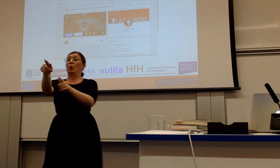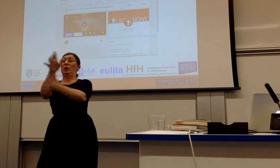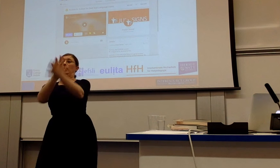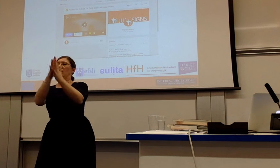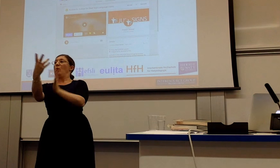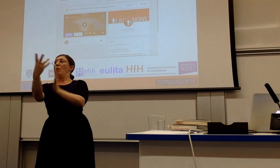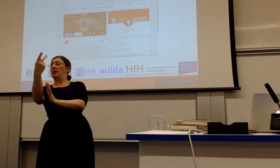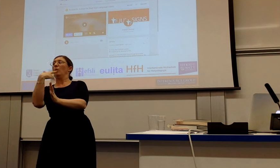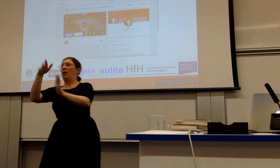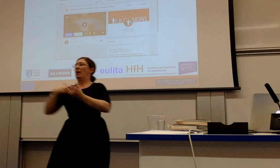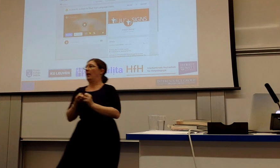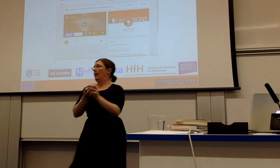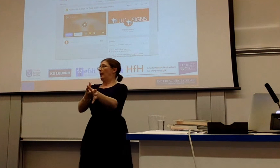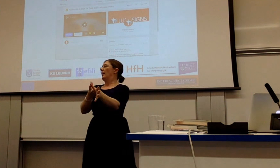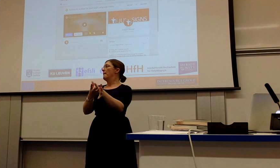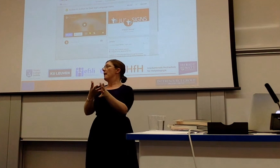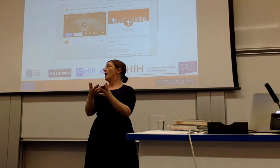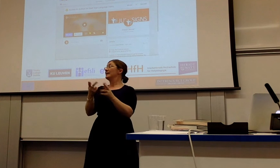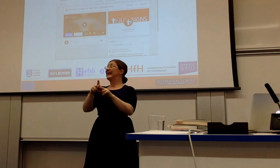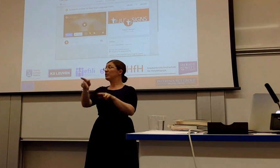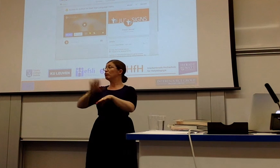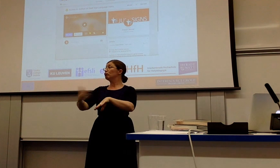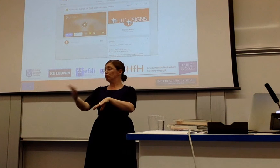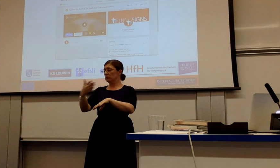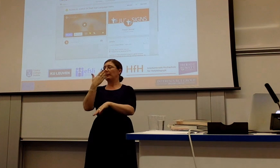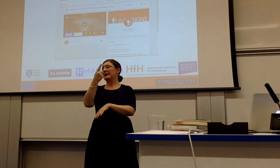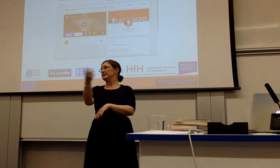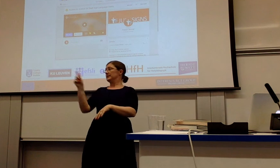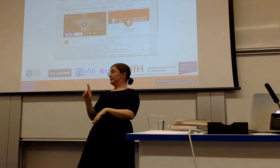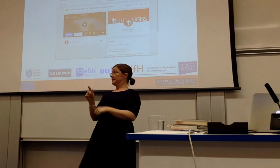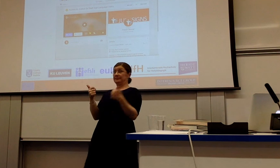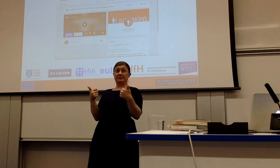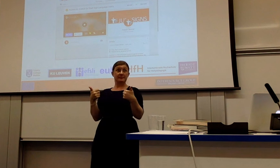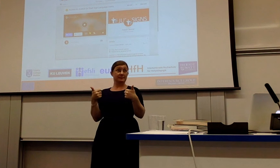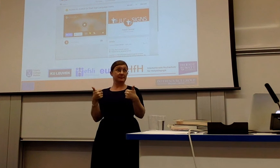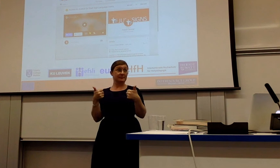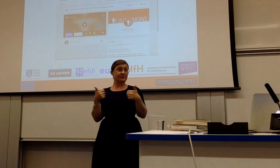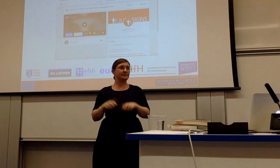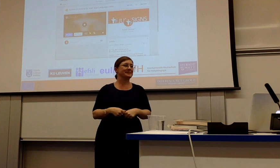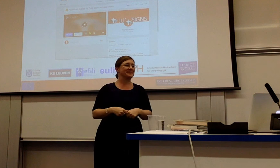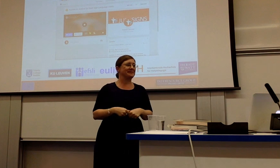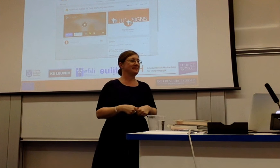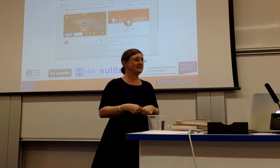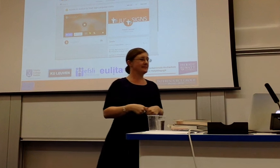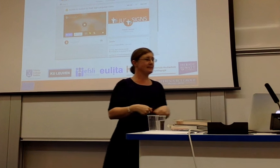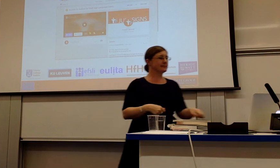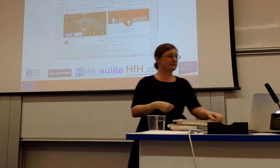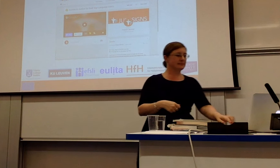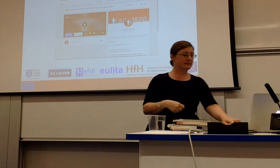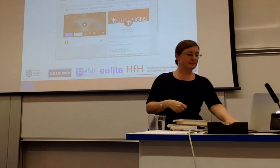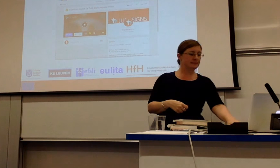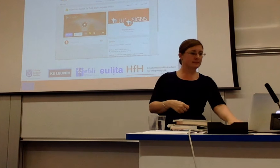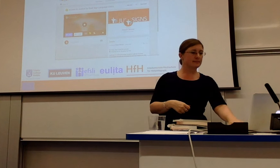on the live stream. But for everyone else, if you have a question or a comment, we'd like to ask you to come up to the front to make that comment. Thank